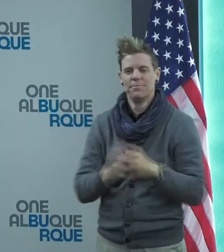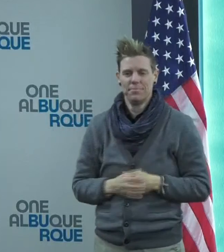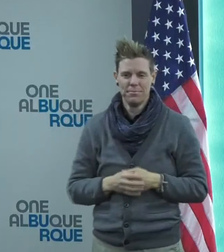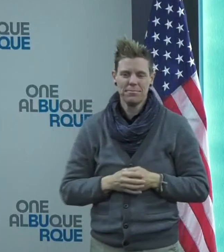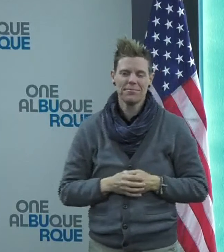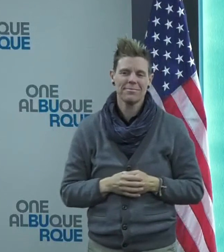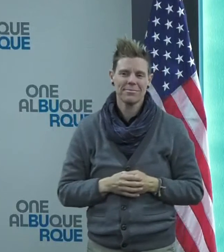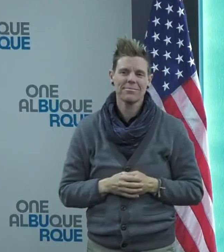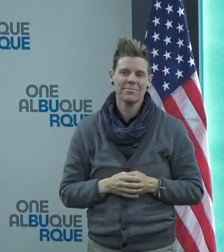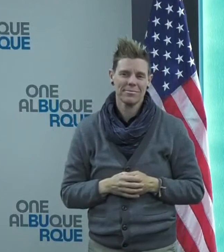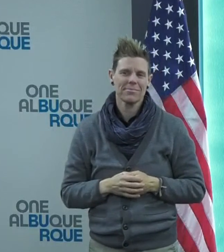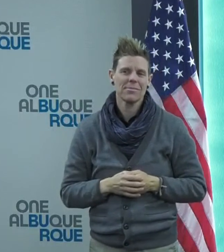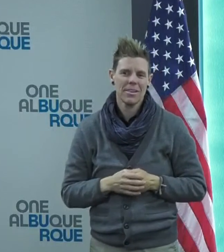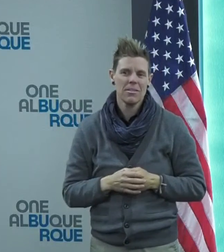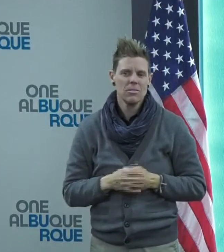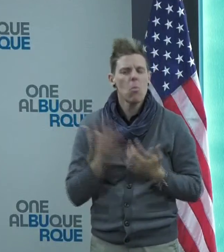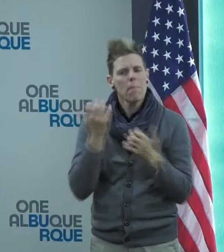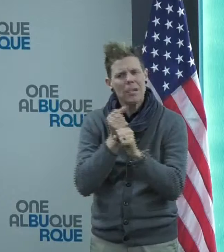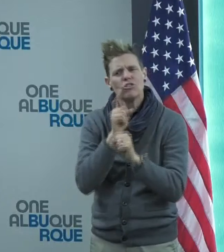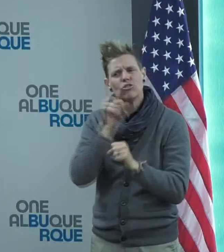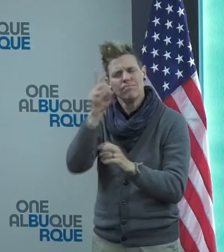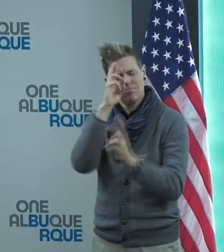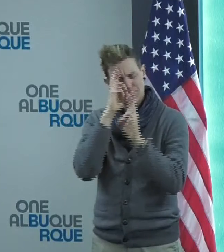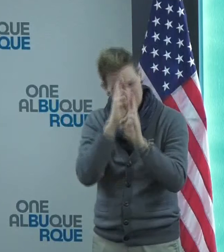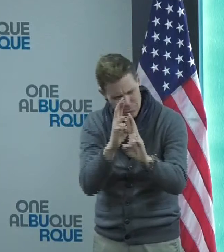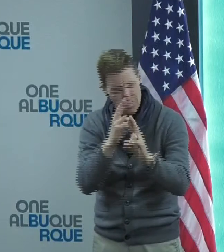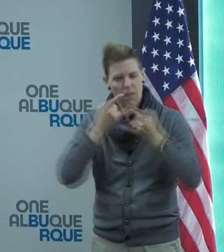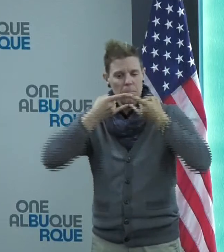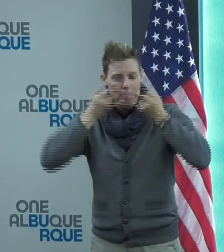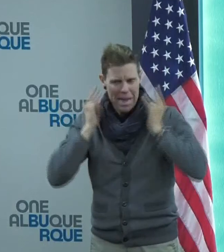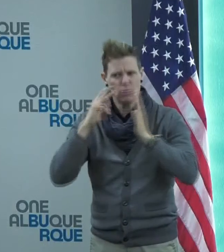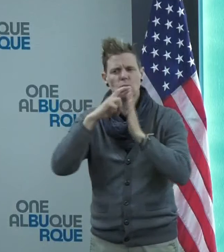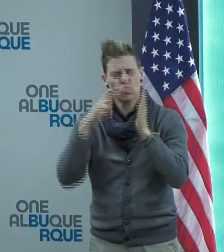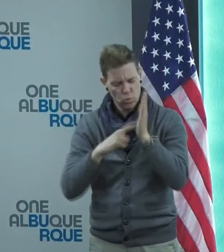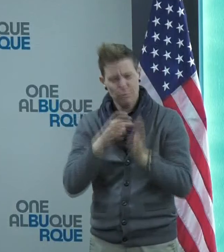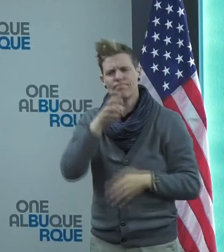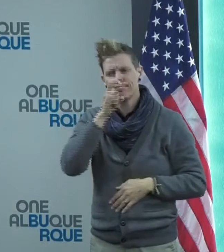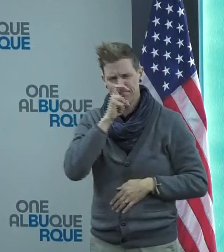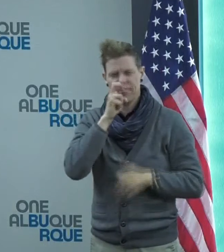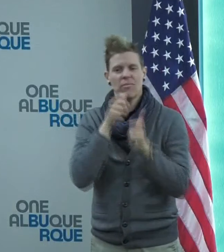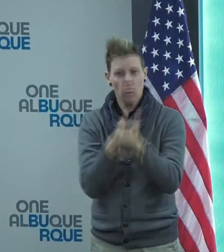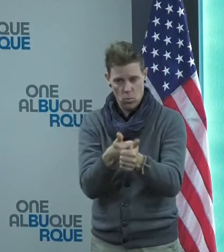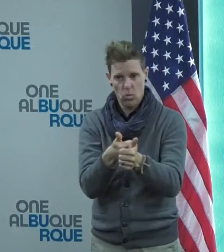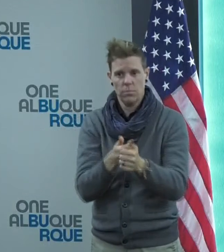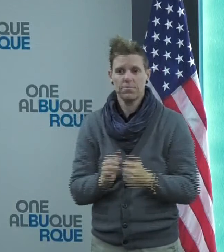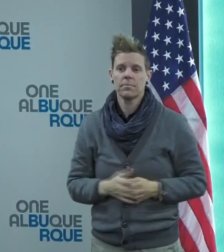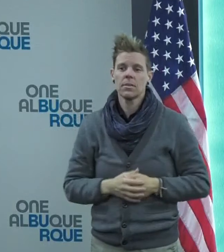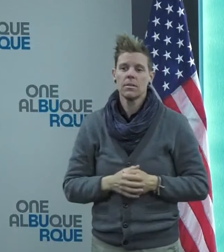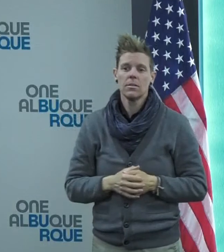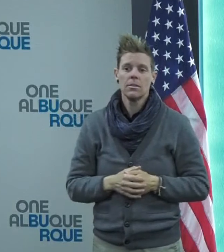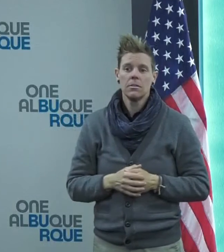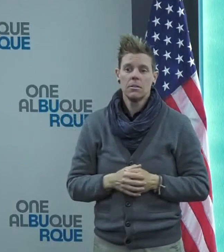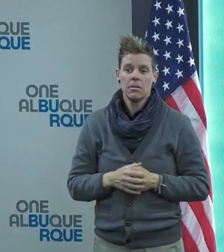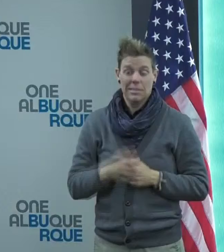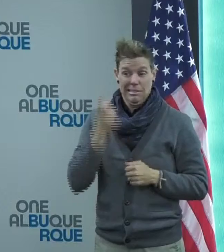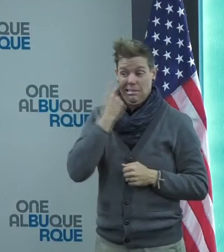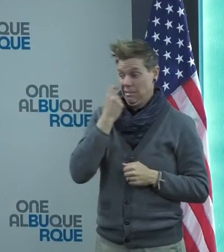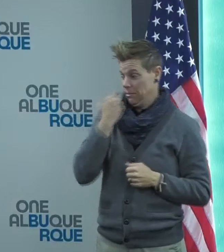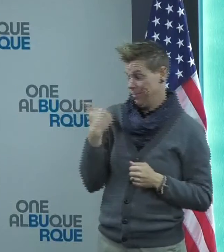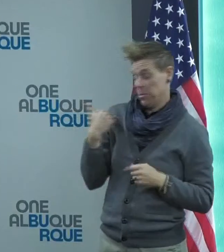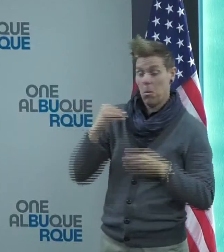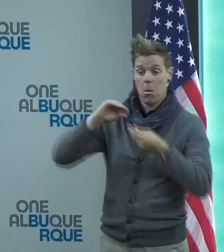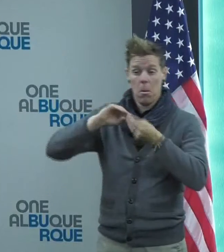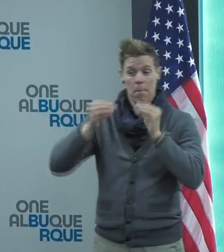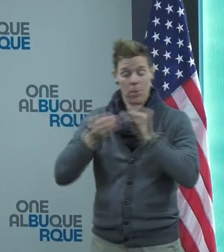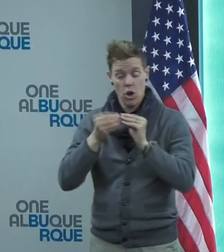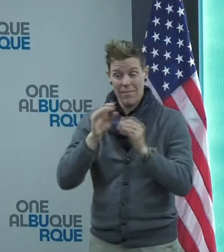you're also honoring that. Okay, now the recent surge also has presented a number of challenges, of course, to